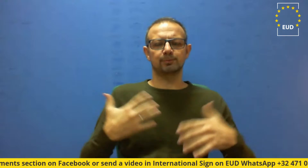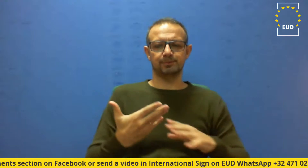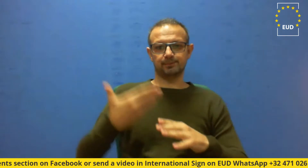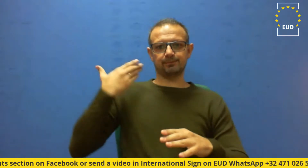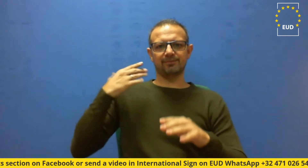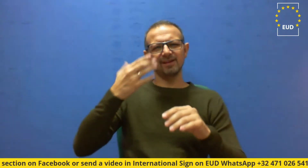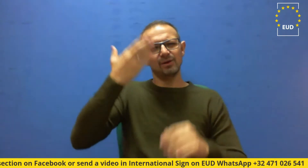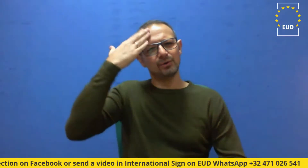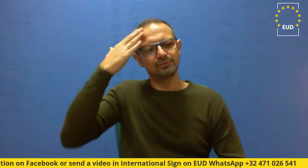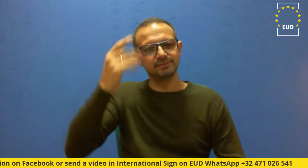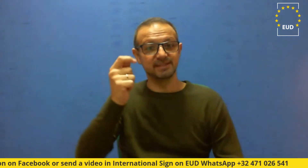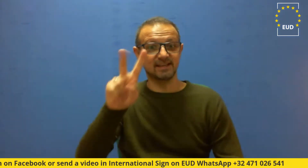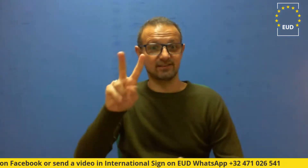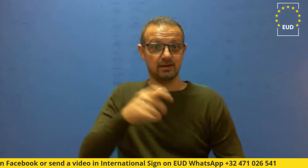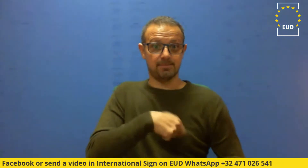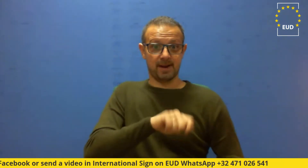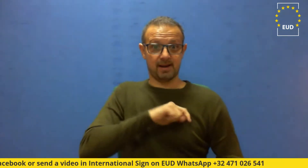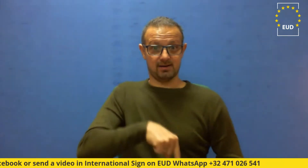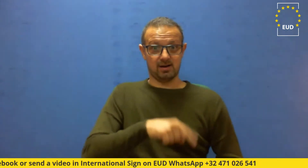introduce a team interpreter and the like.